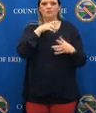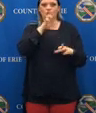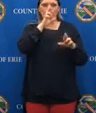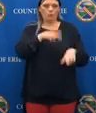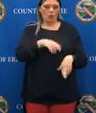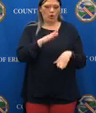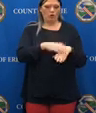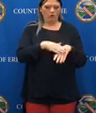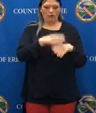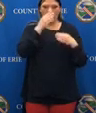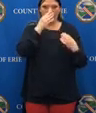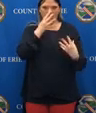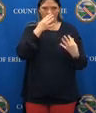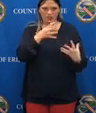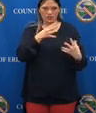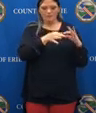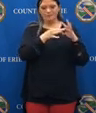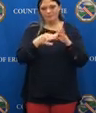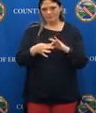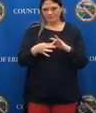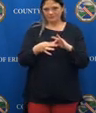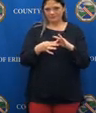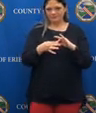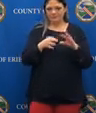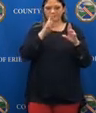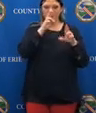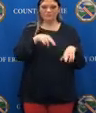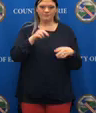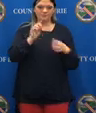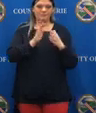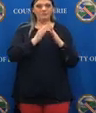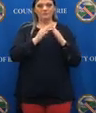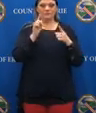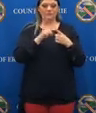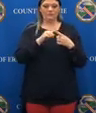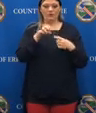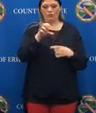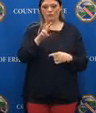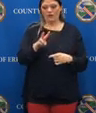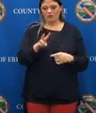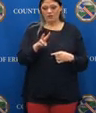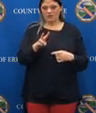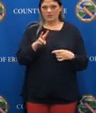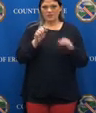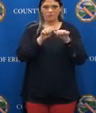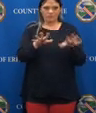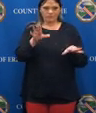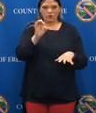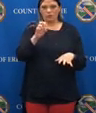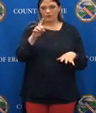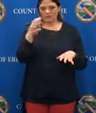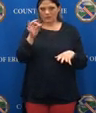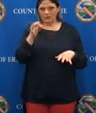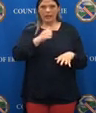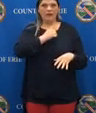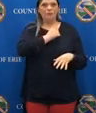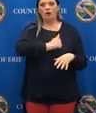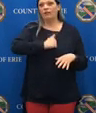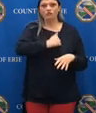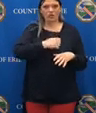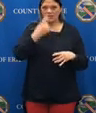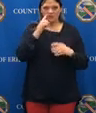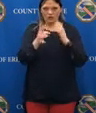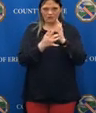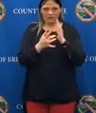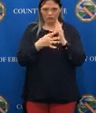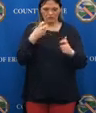on information with regards to the response of our community to the coronavirus outbreak and COVID-19. I apologize for the